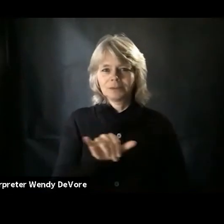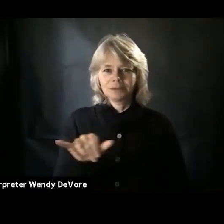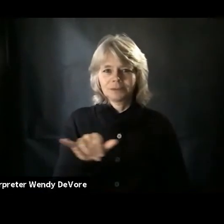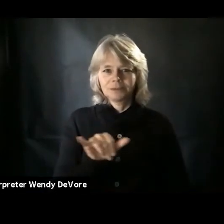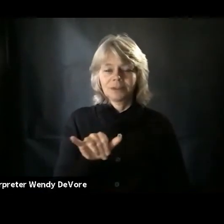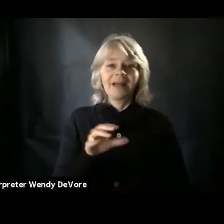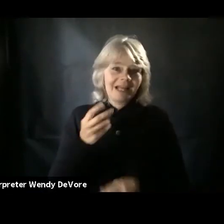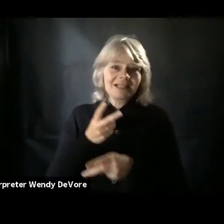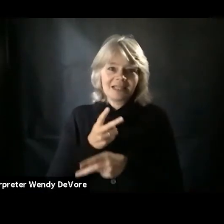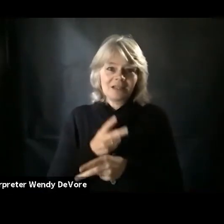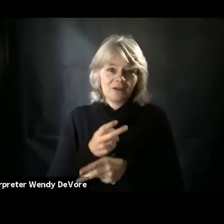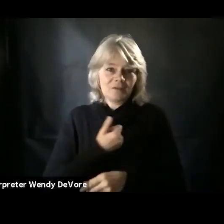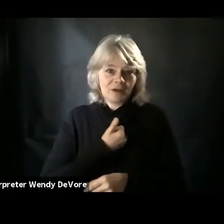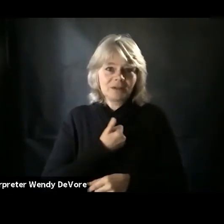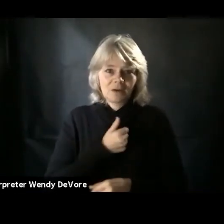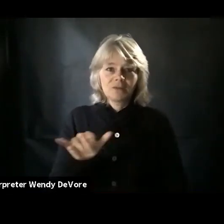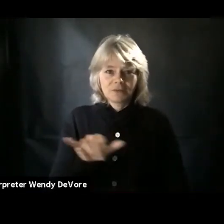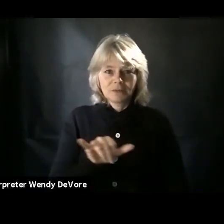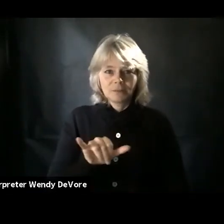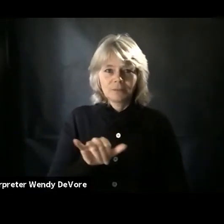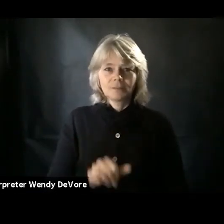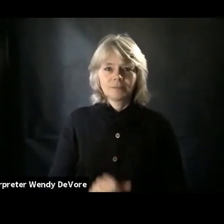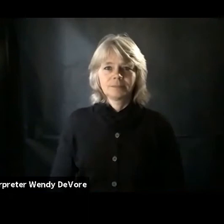and ourselves.